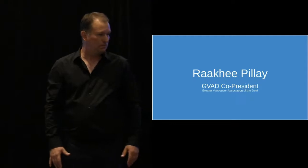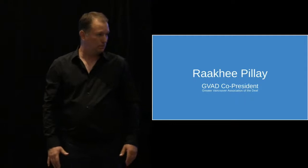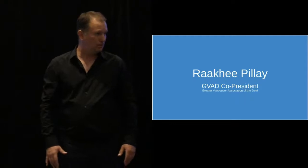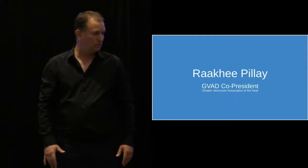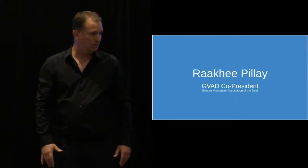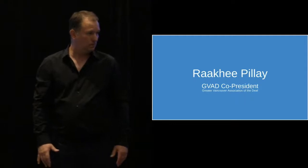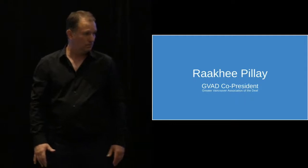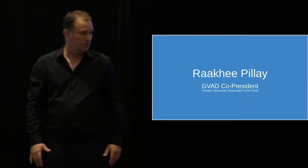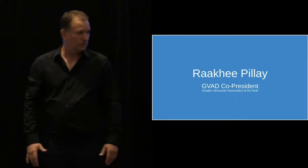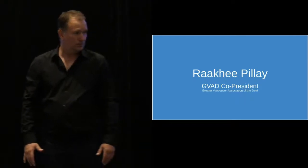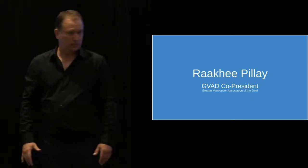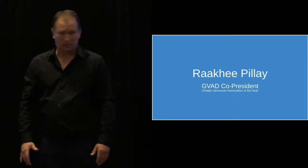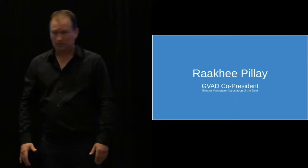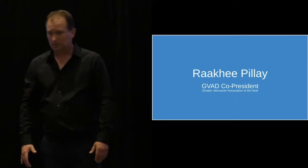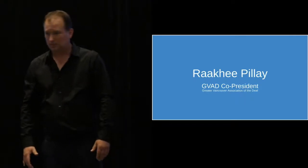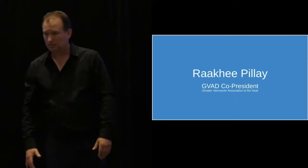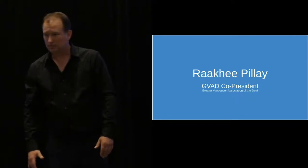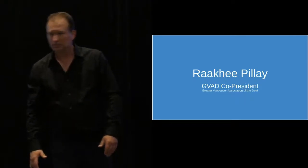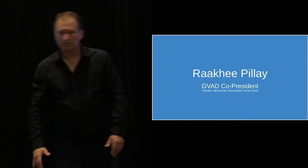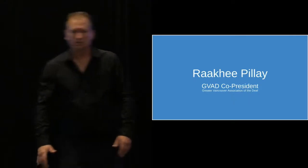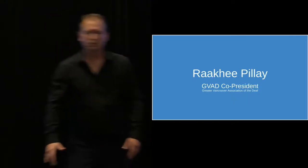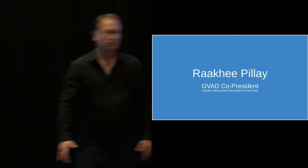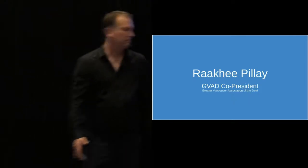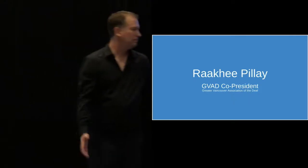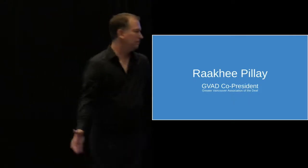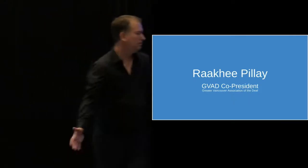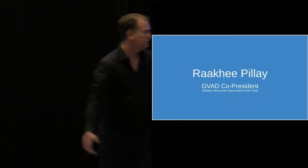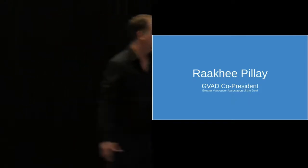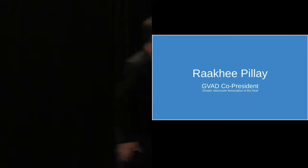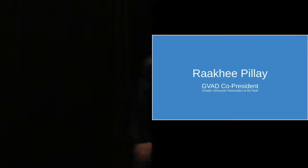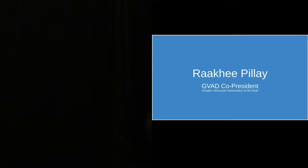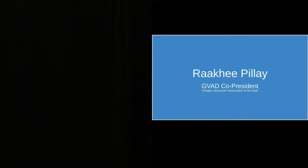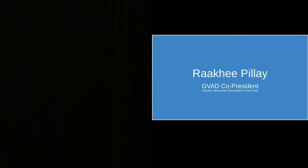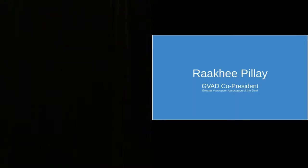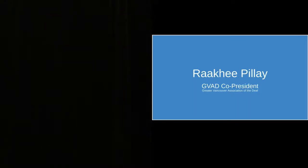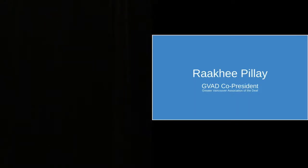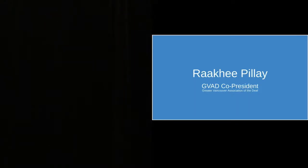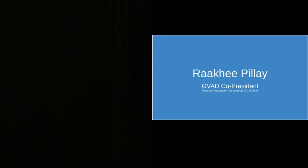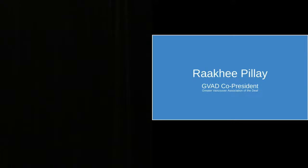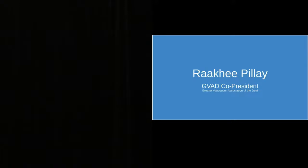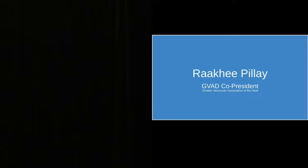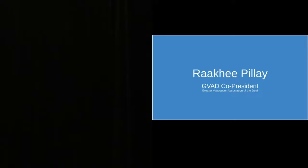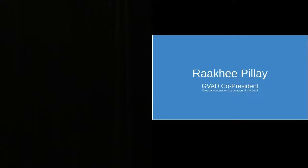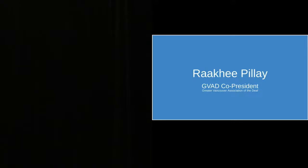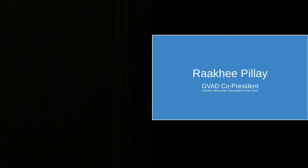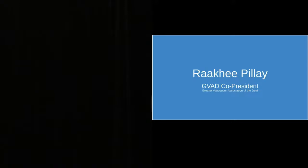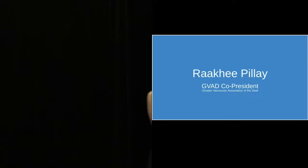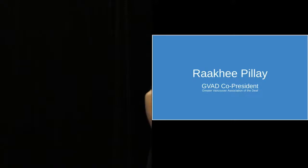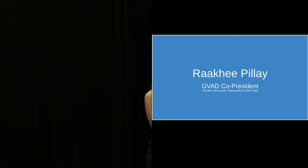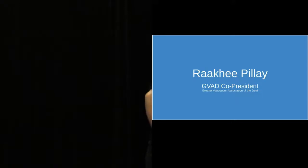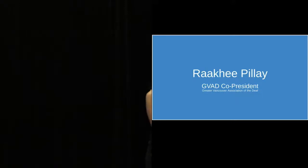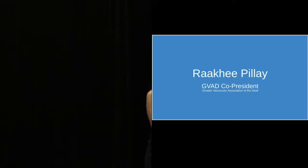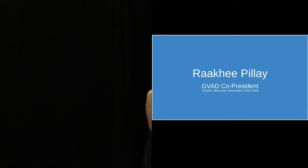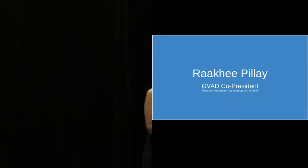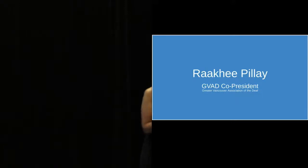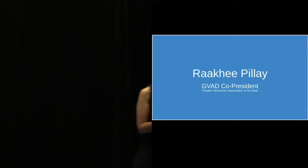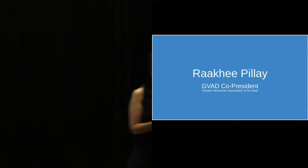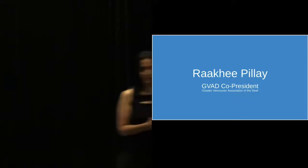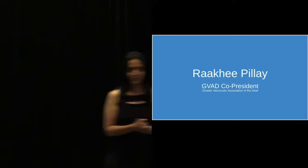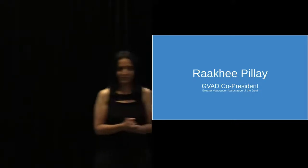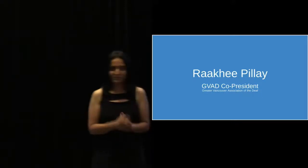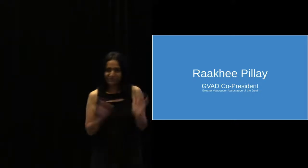Just making sure we're good. Everybody's good. All the interpreter teams are ready. Okay, Recky, go ahead.